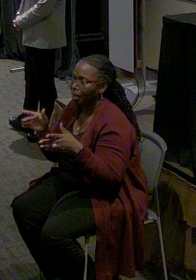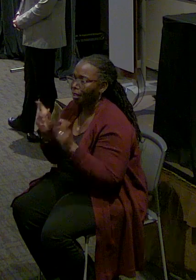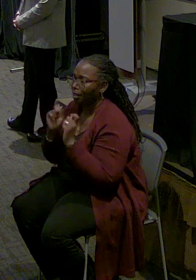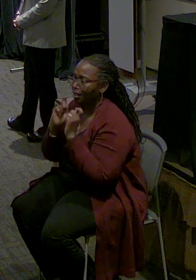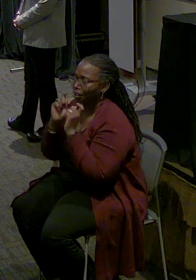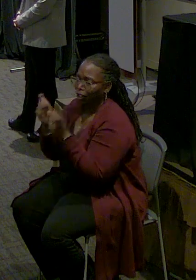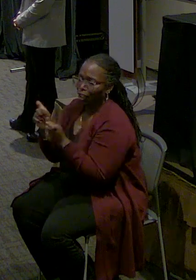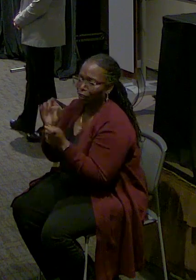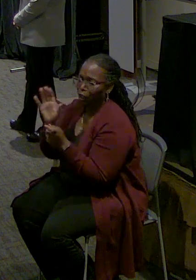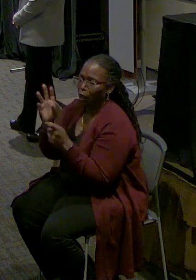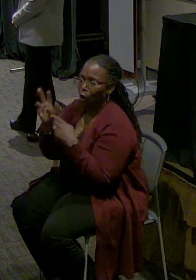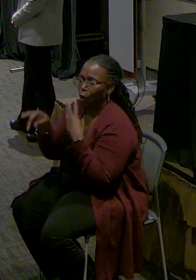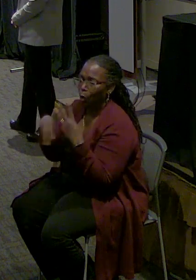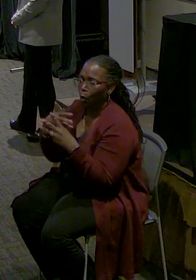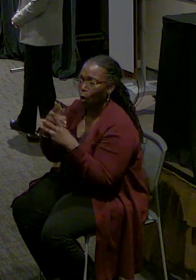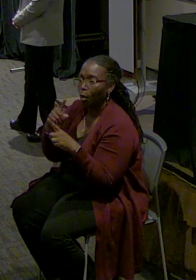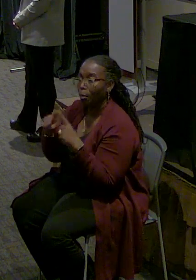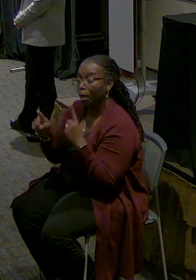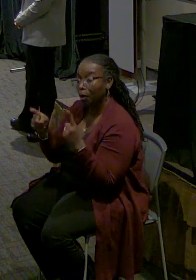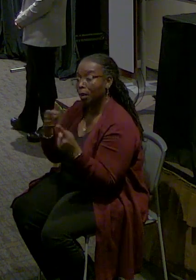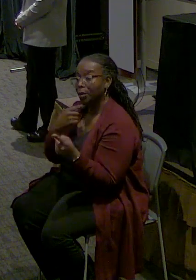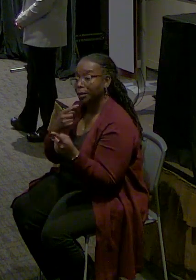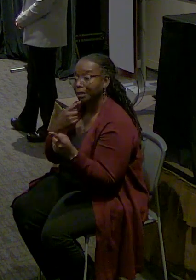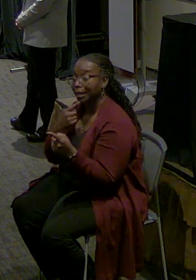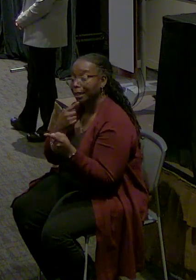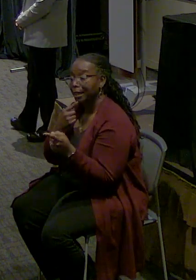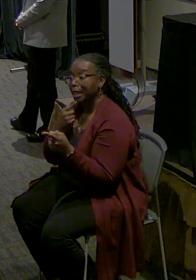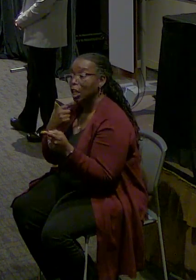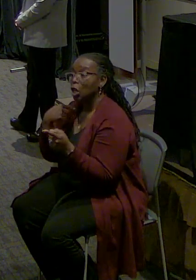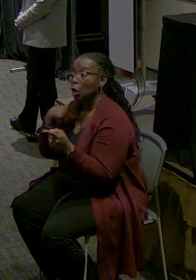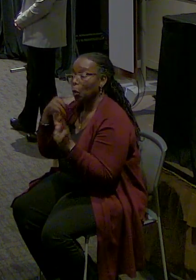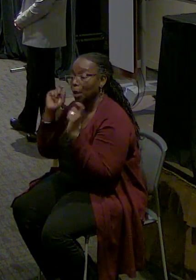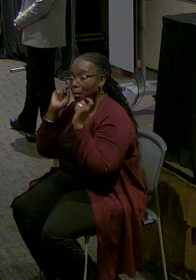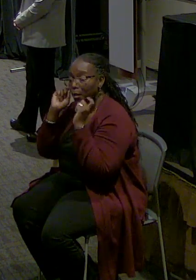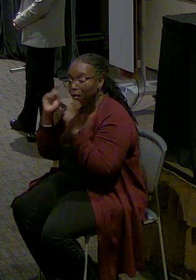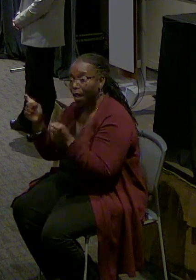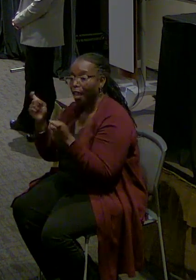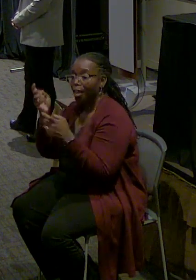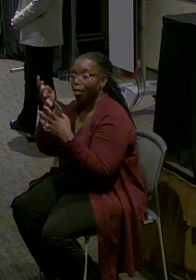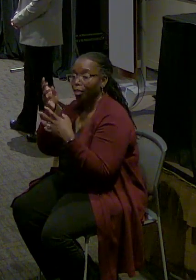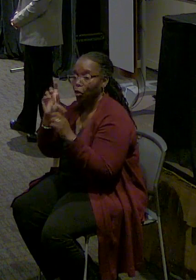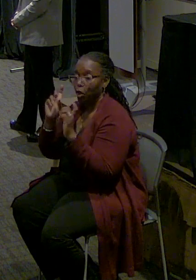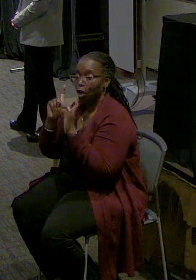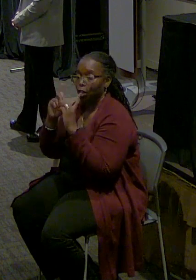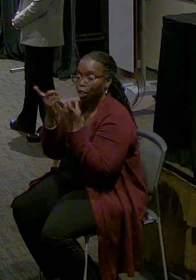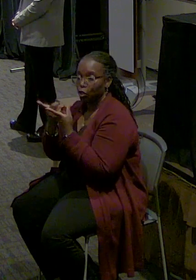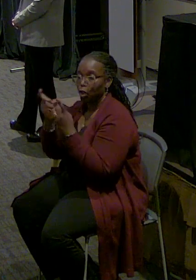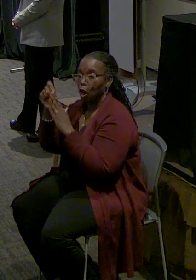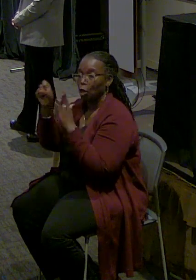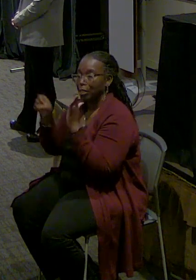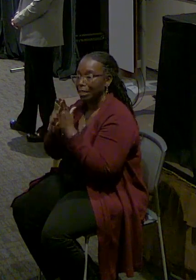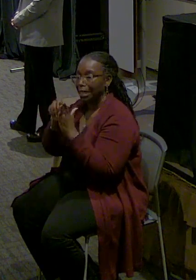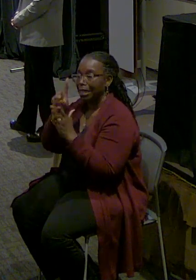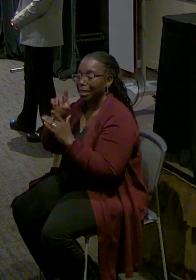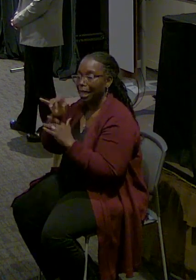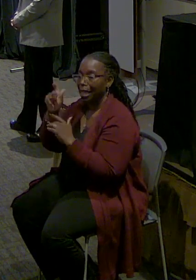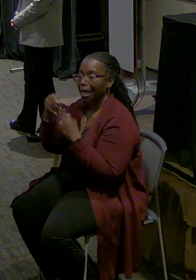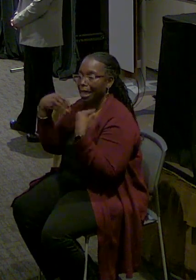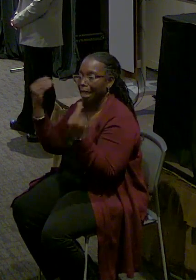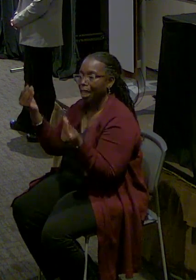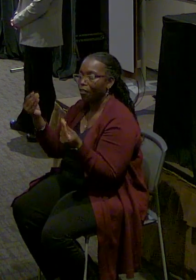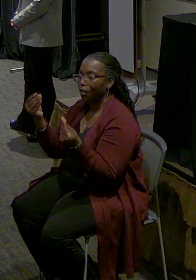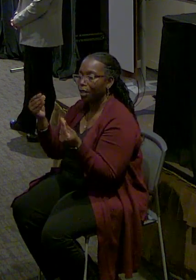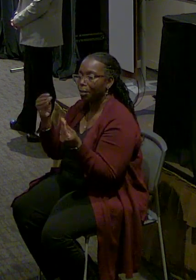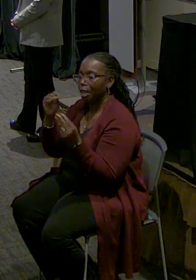in her role. But what I will say is that we provide this to our districts. This is our state data. We give it to them in a